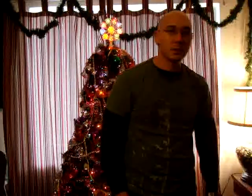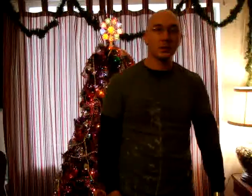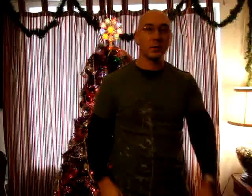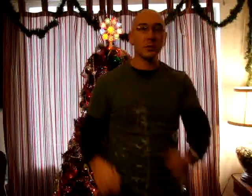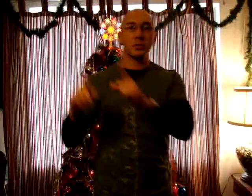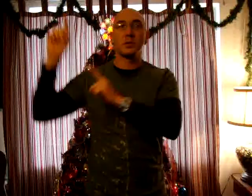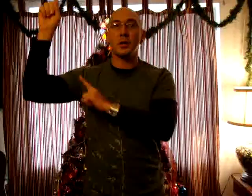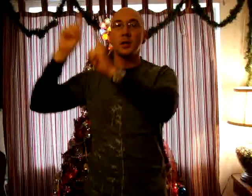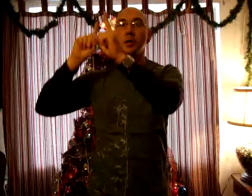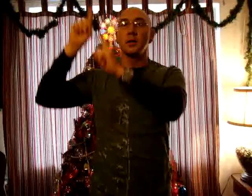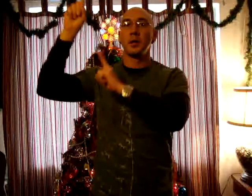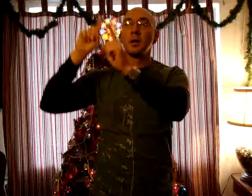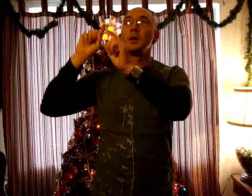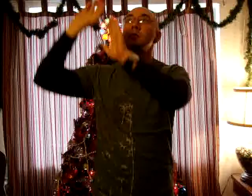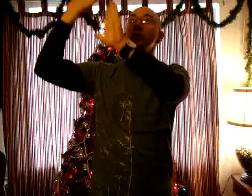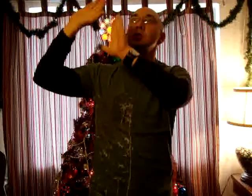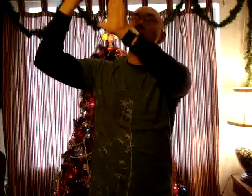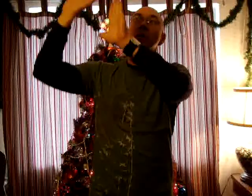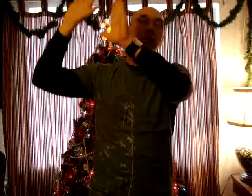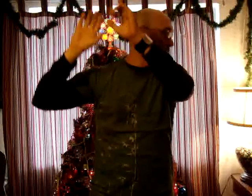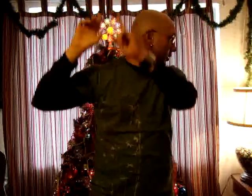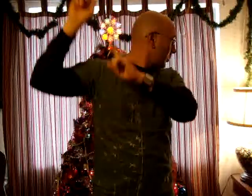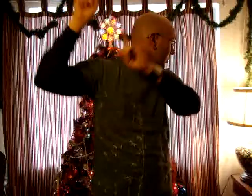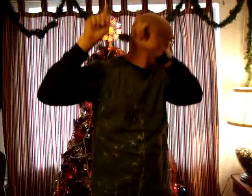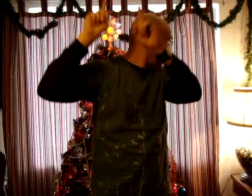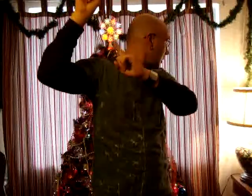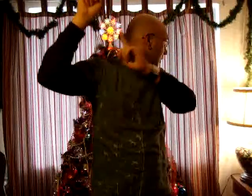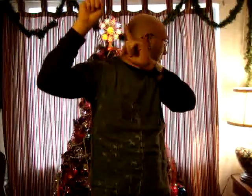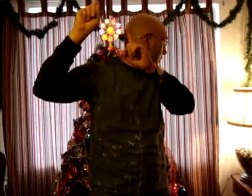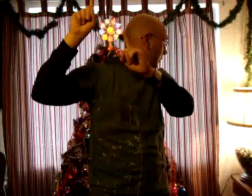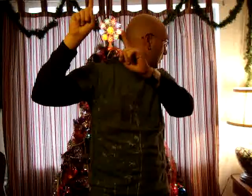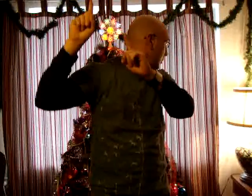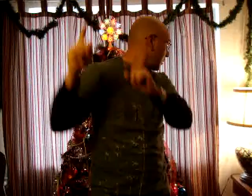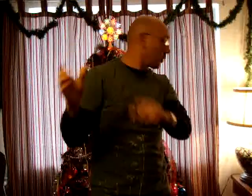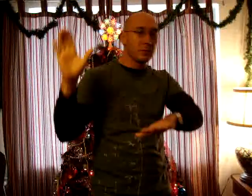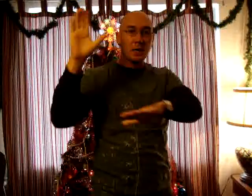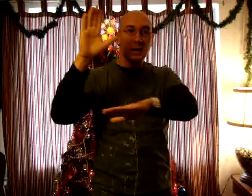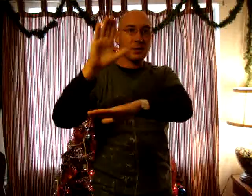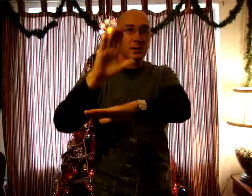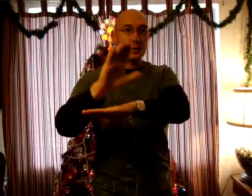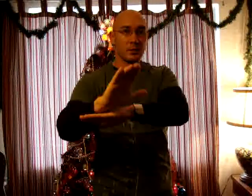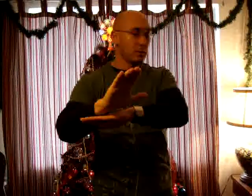Starts out and goes, star of wonder, star of night,